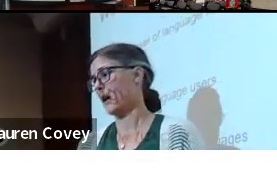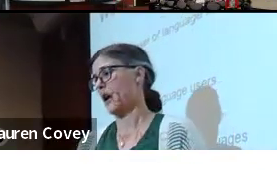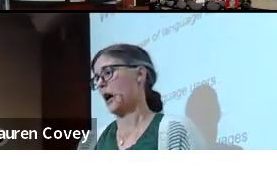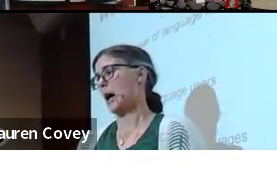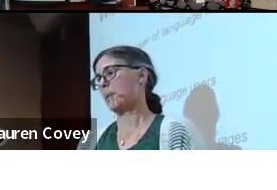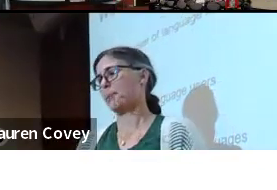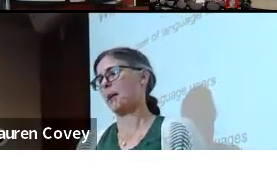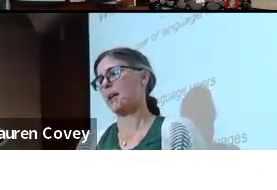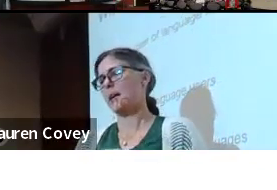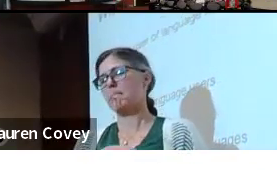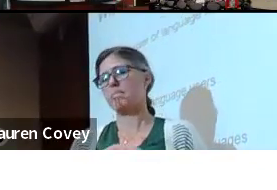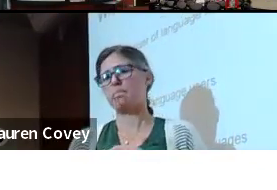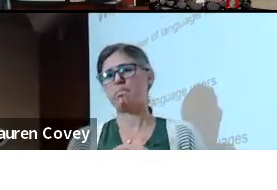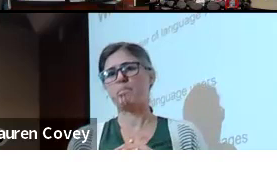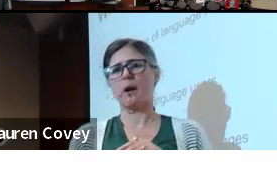reading.